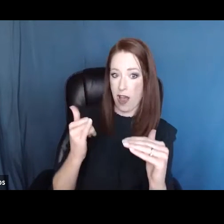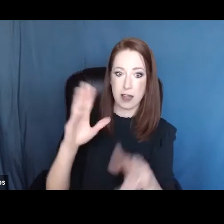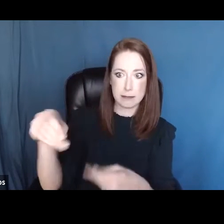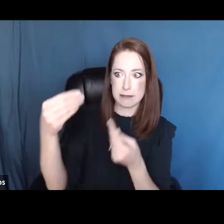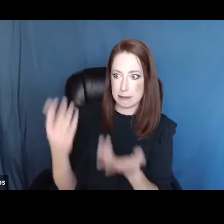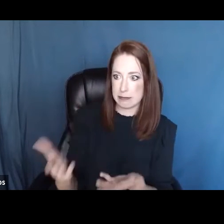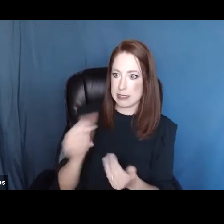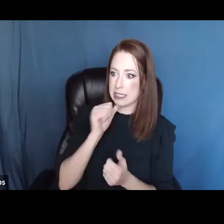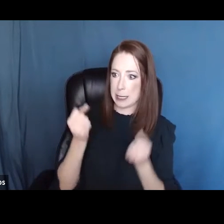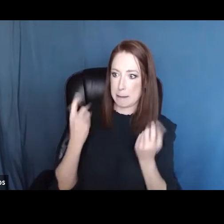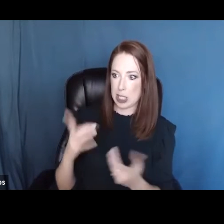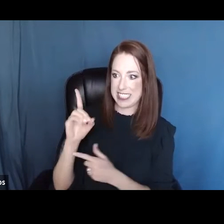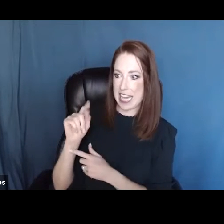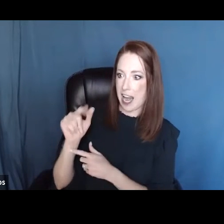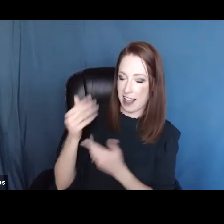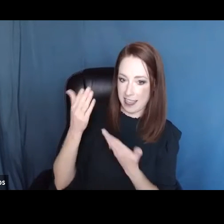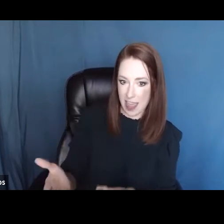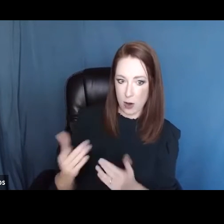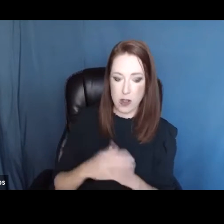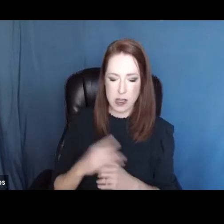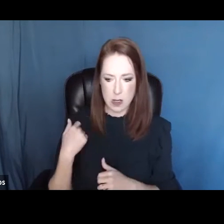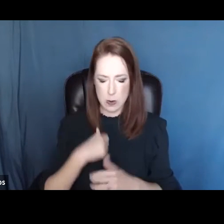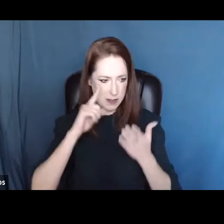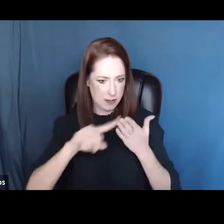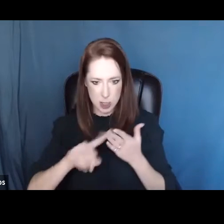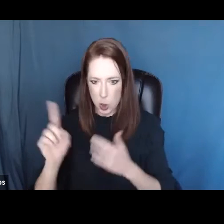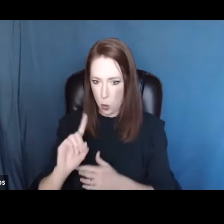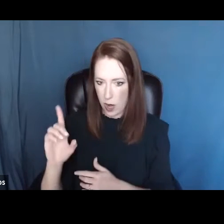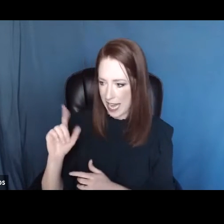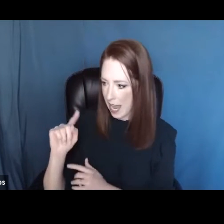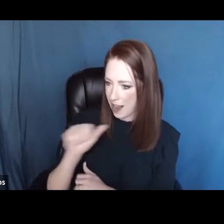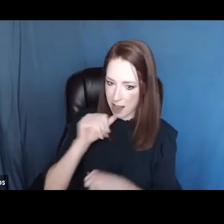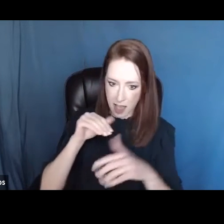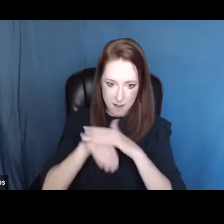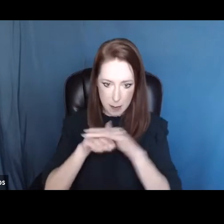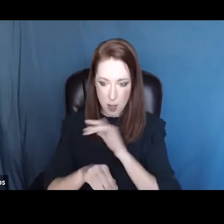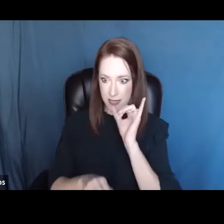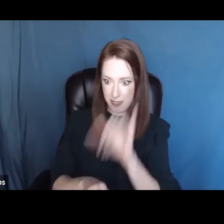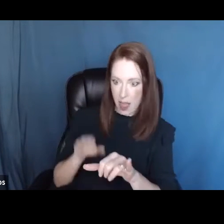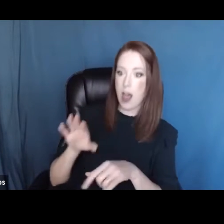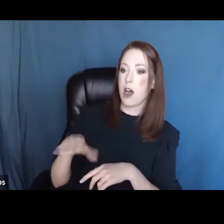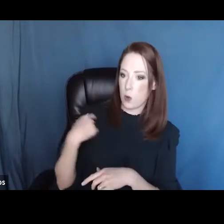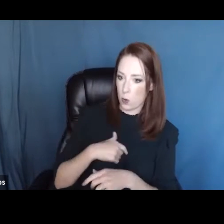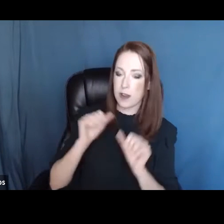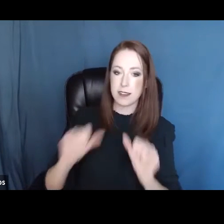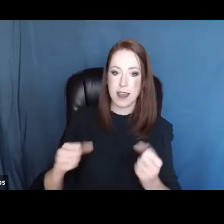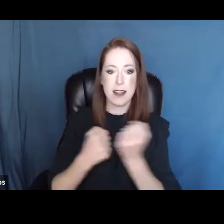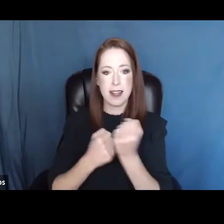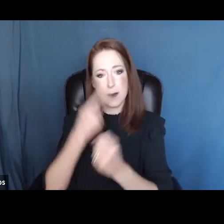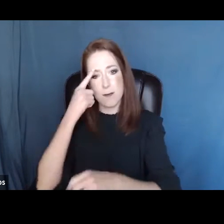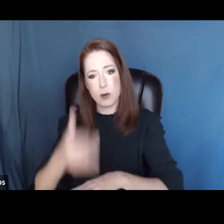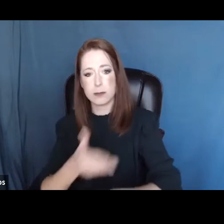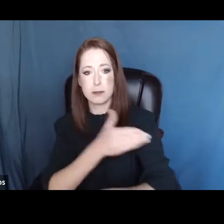so when we start identifying where is data not available, and is this a place where we can advocate for increased and improved